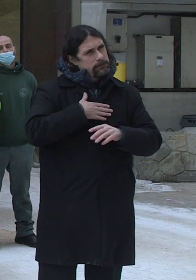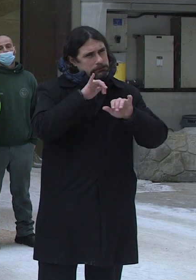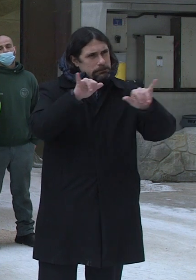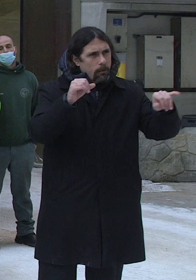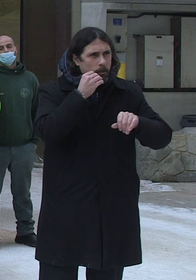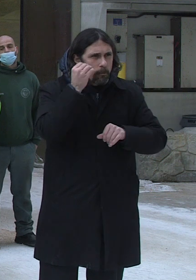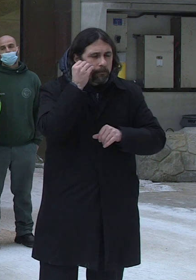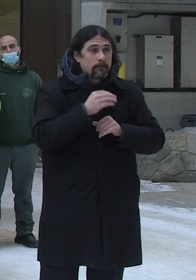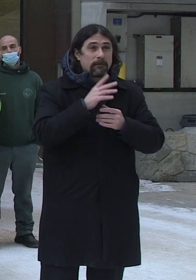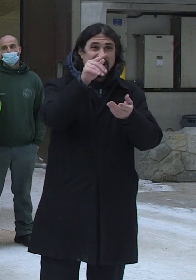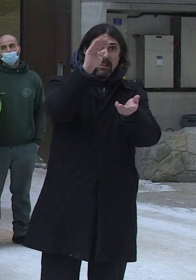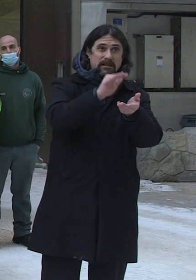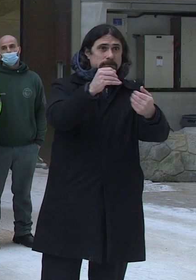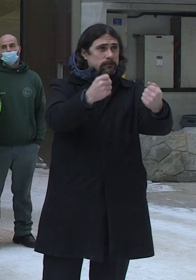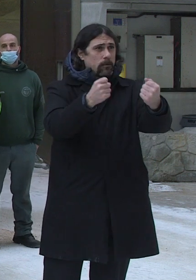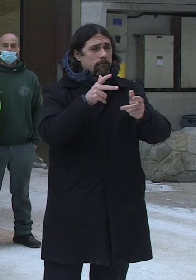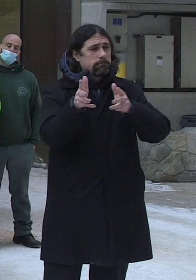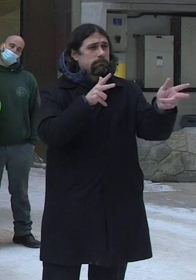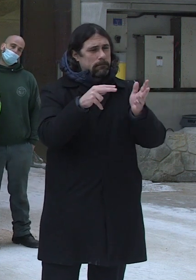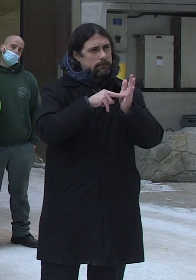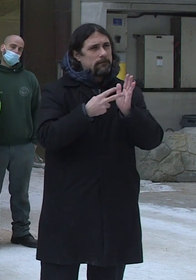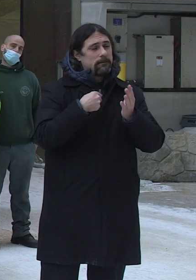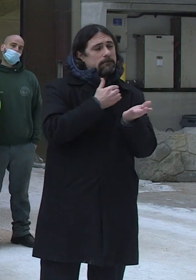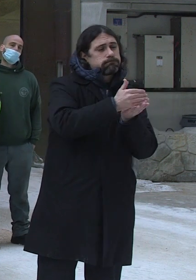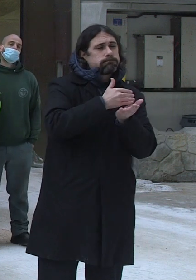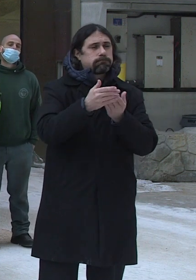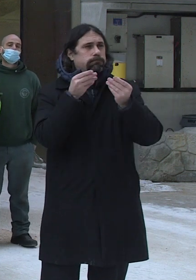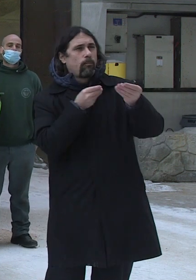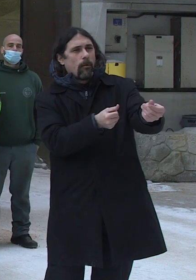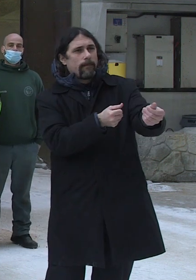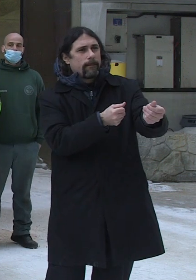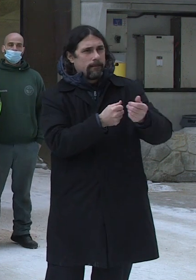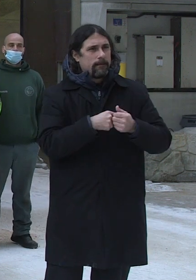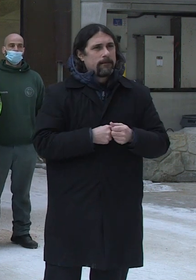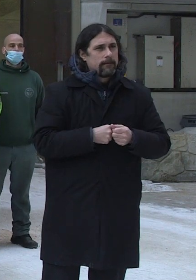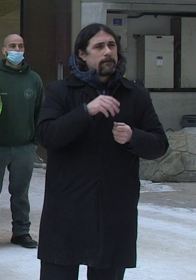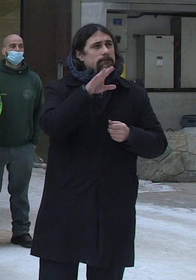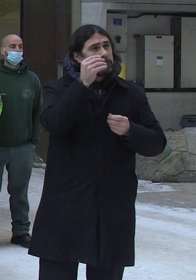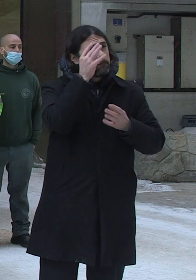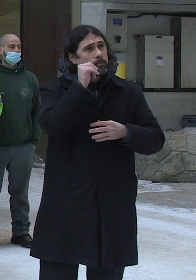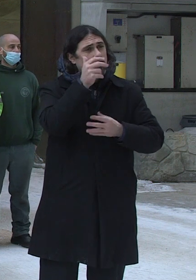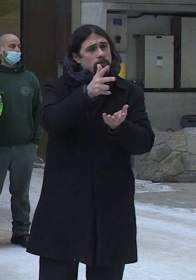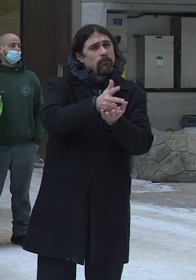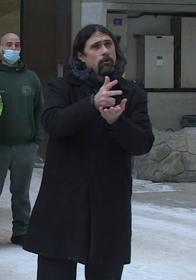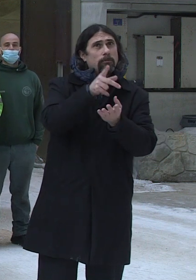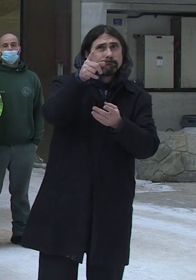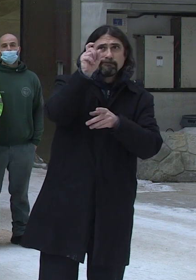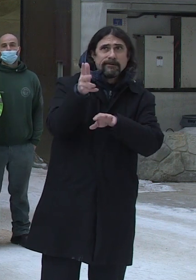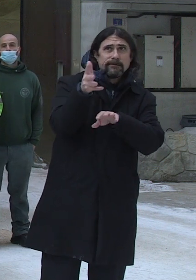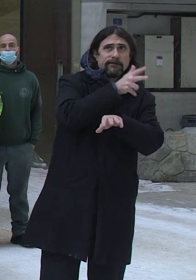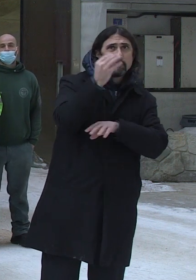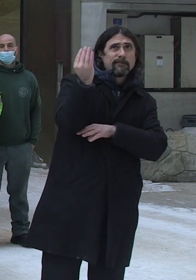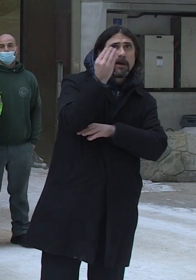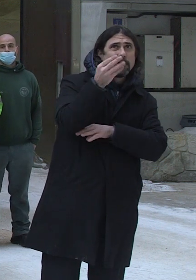right, for Monday, alternate side parking has been suspended. Schools have gone remote learning.